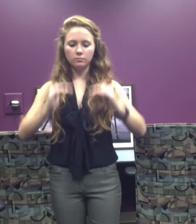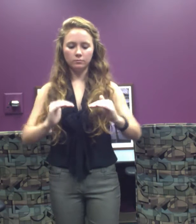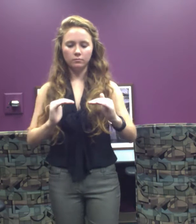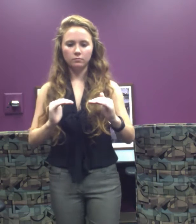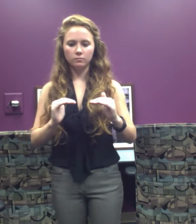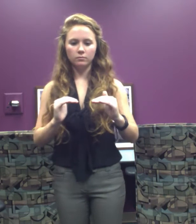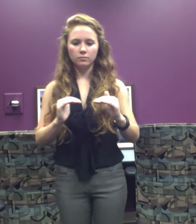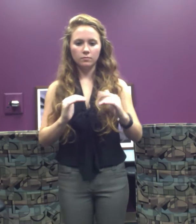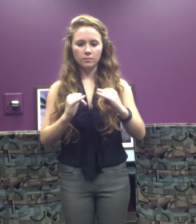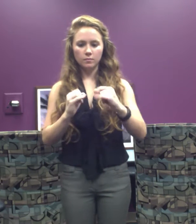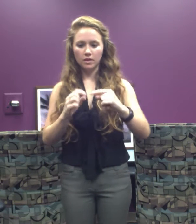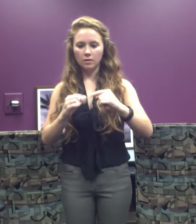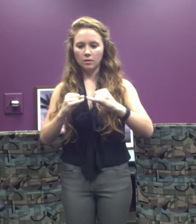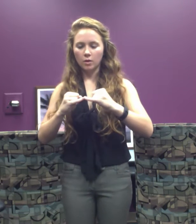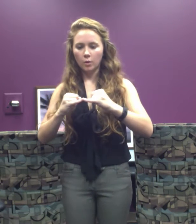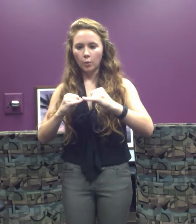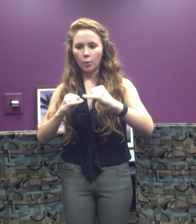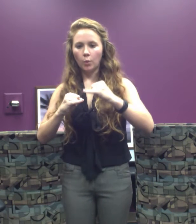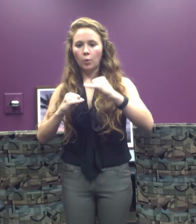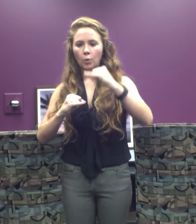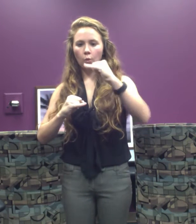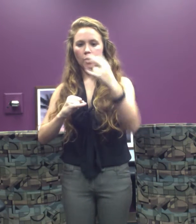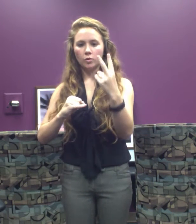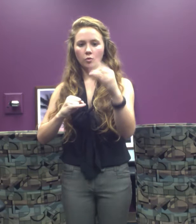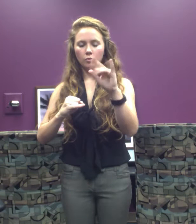Measuring up 2 inches and put a dot.